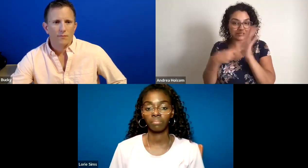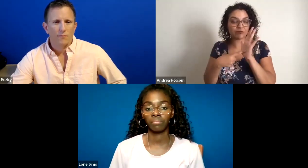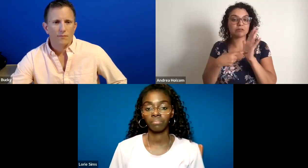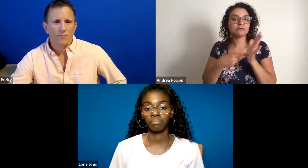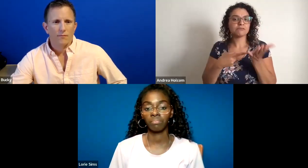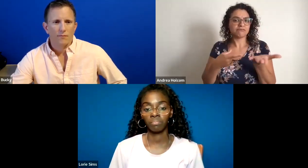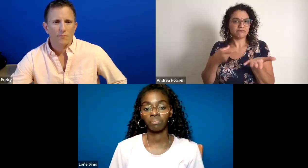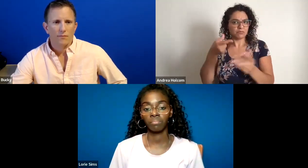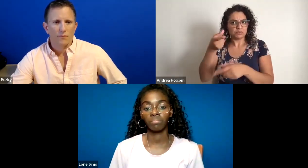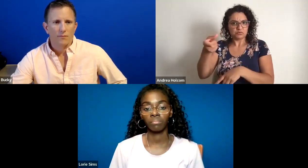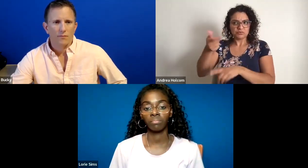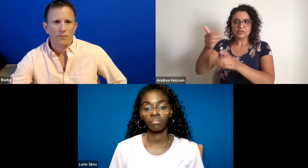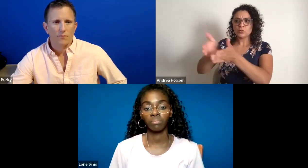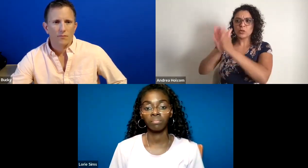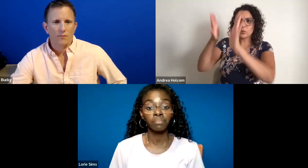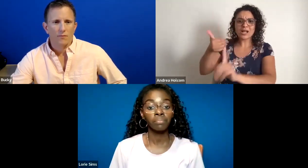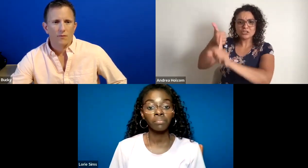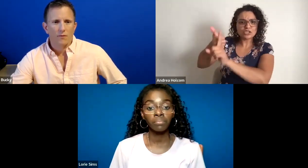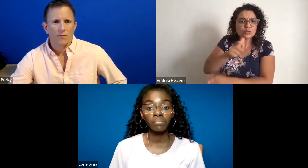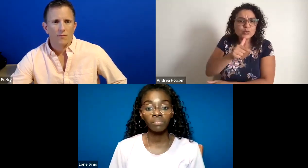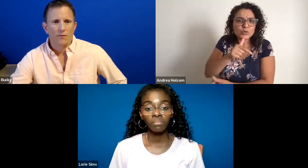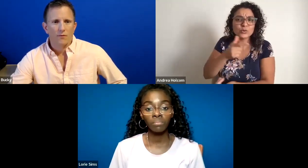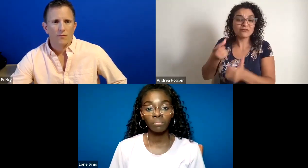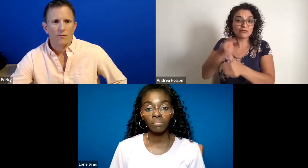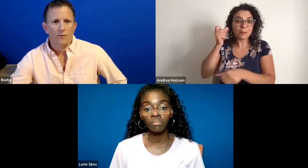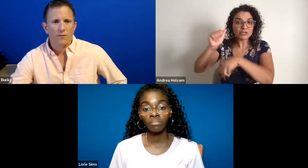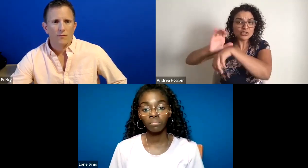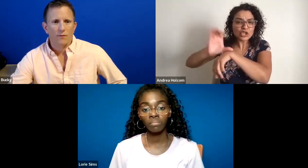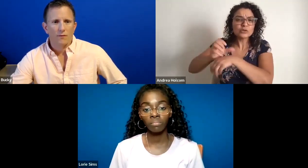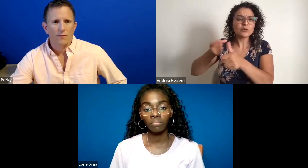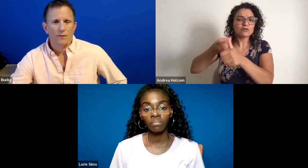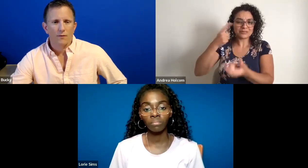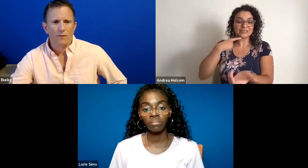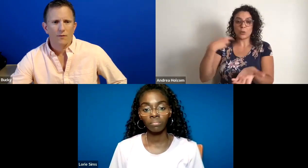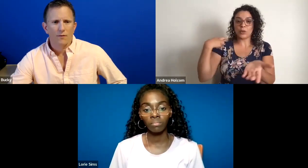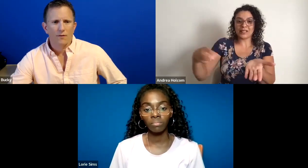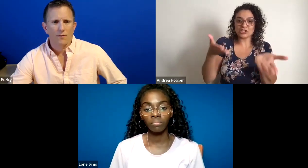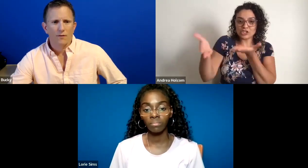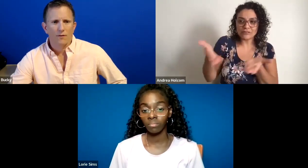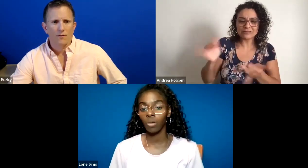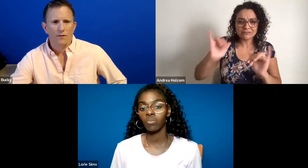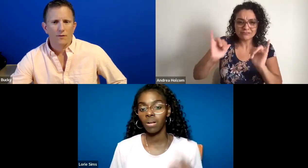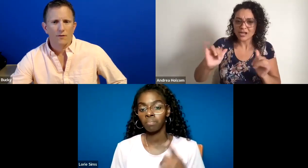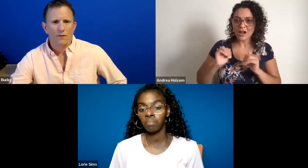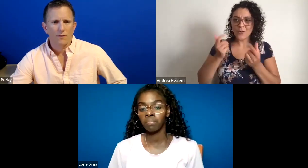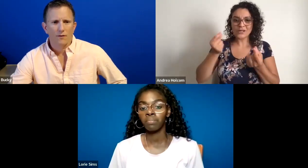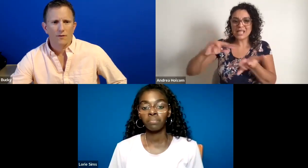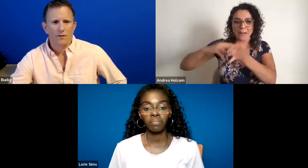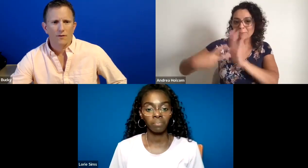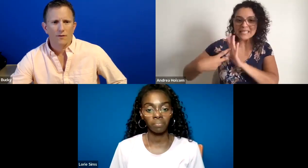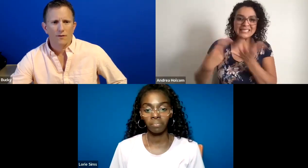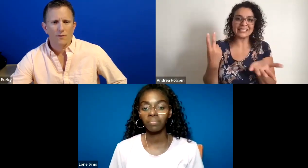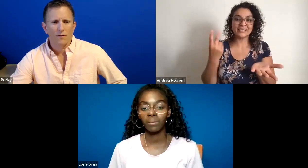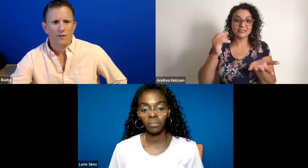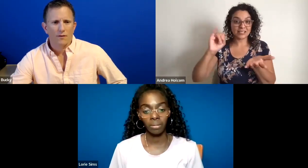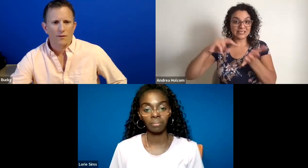biases? Like the assignment that you're saying that you received, the requester is who? Is it from a church? Is it a religious